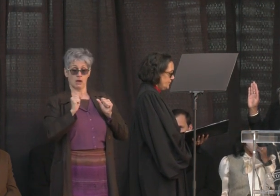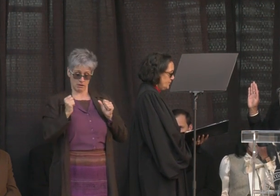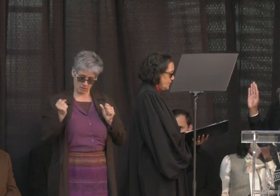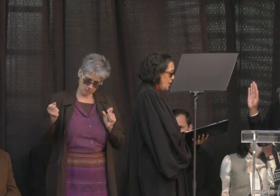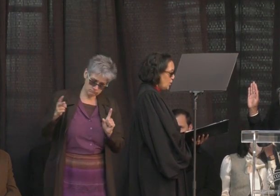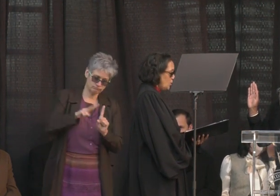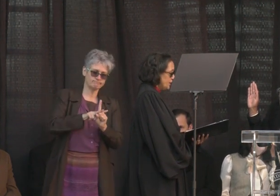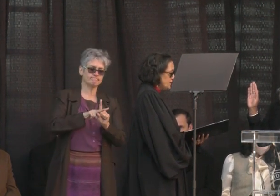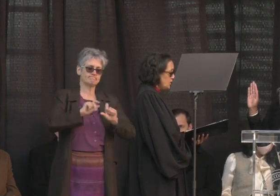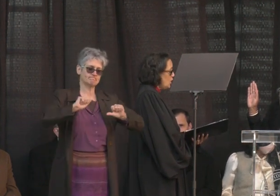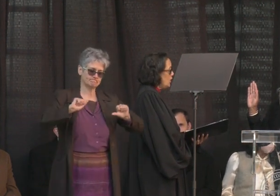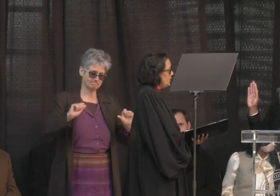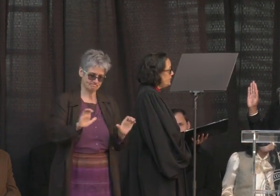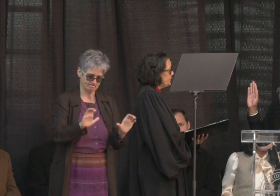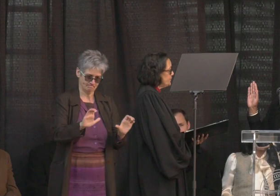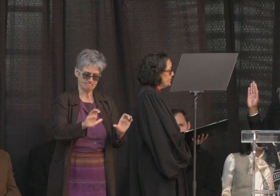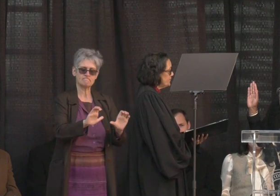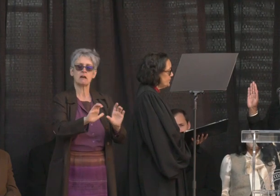and carry into effect